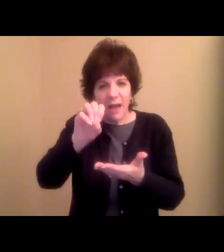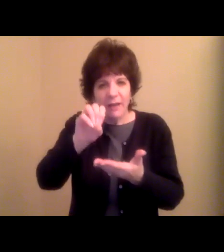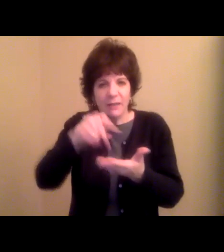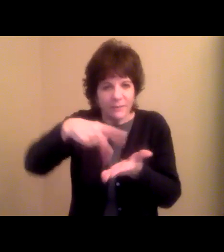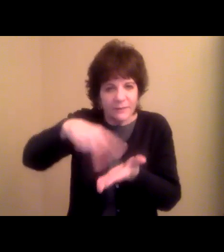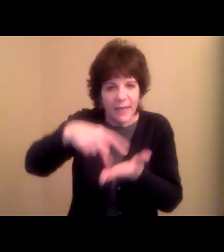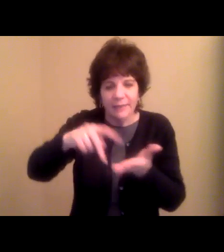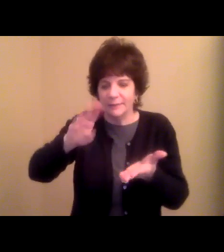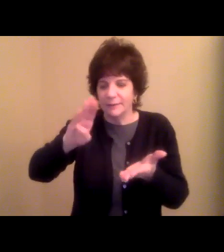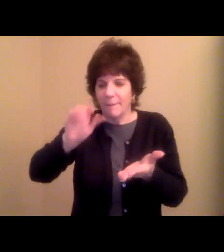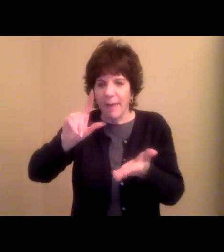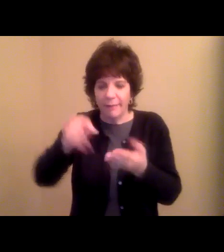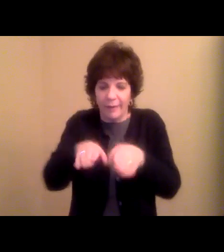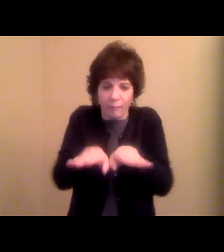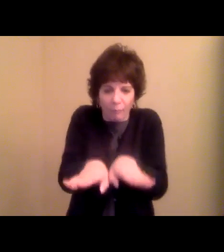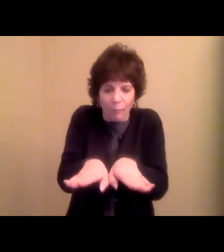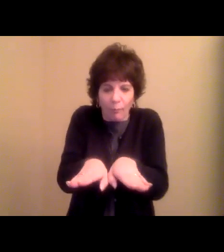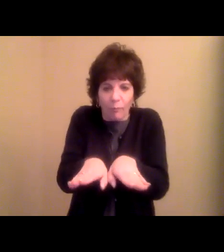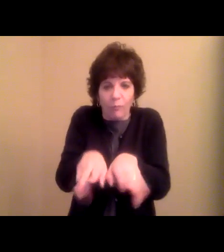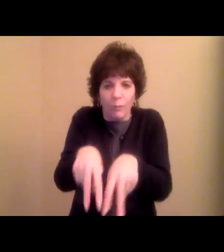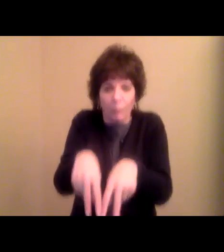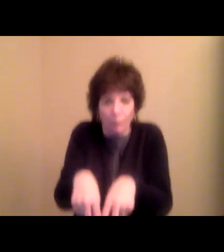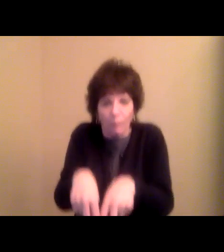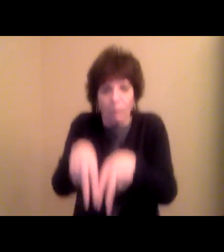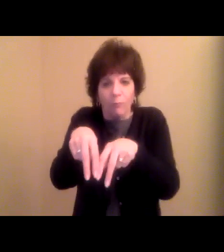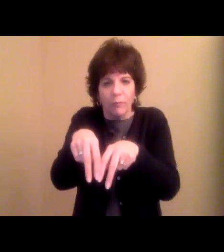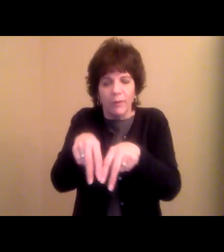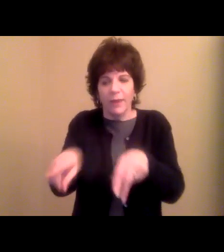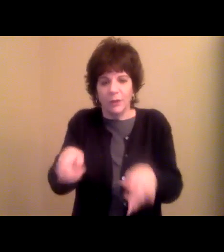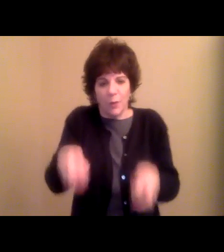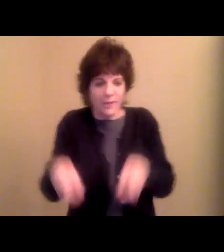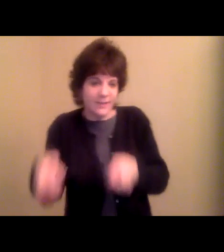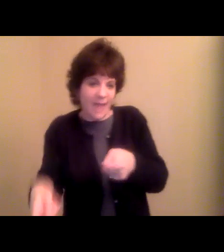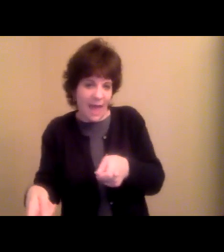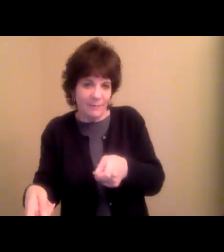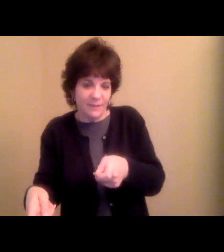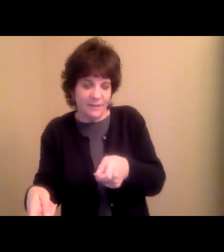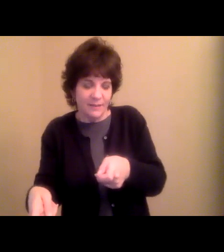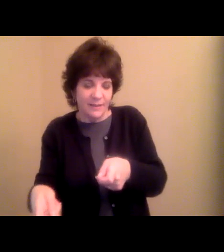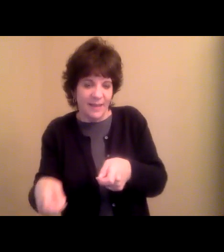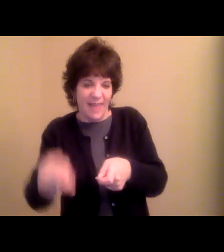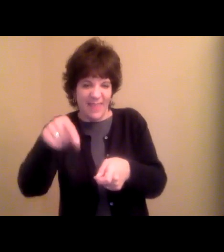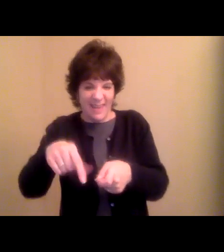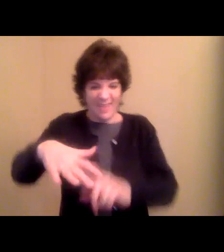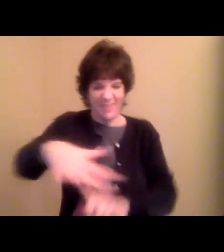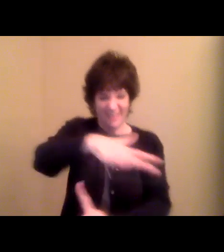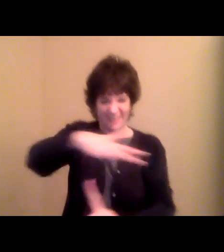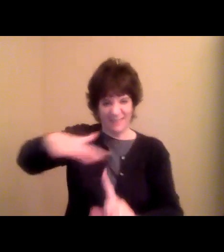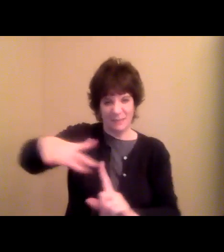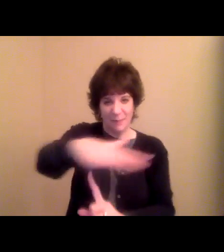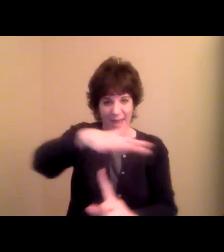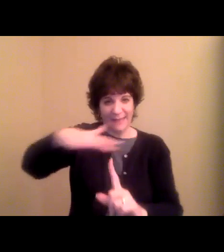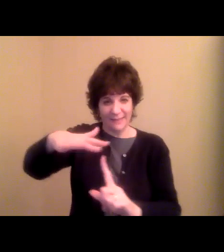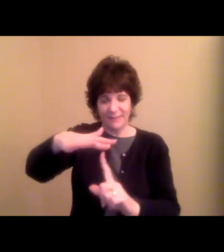structures, and you adapt your body to them. And then within that structure, within that